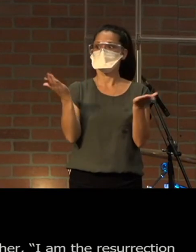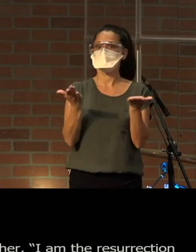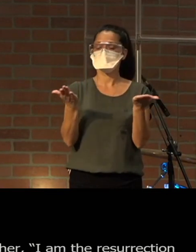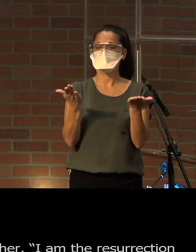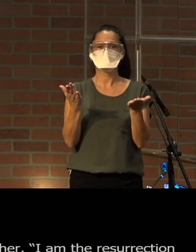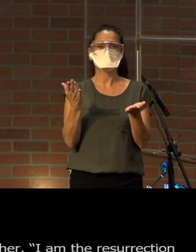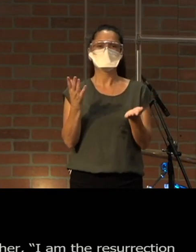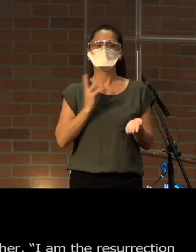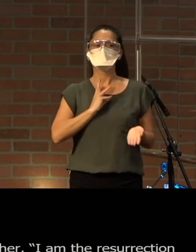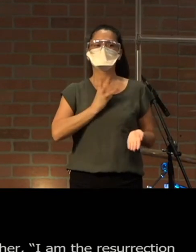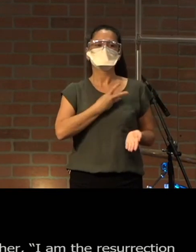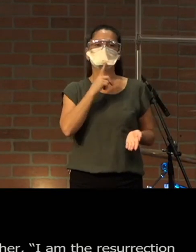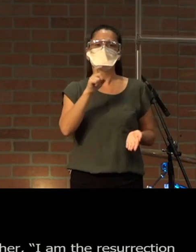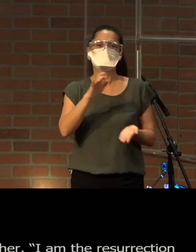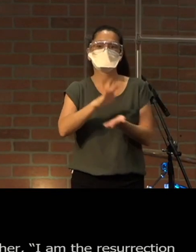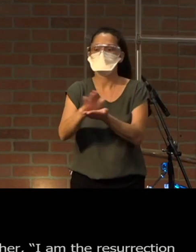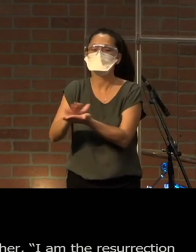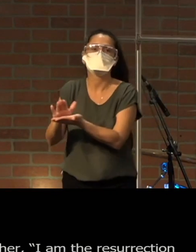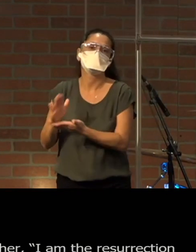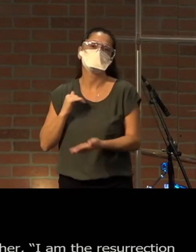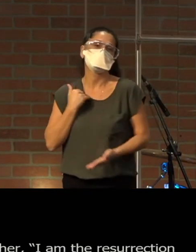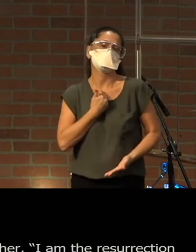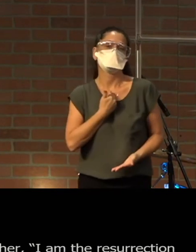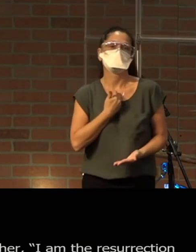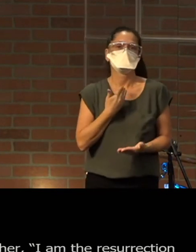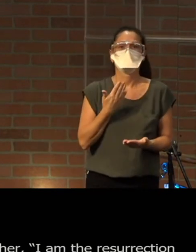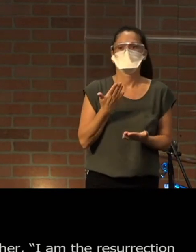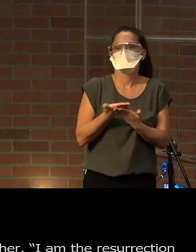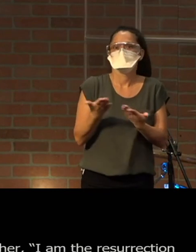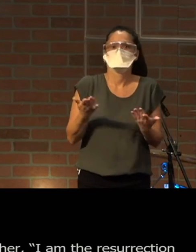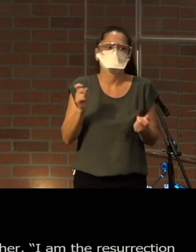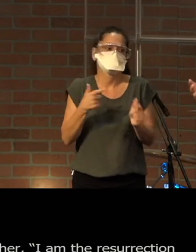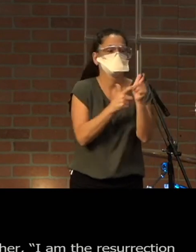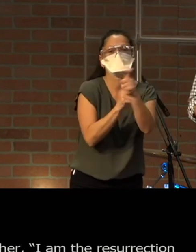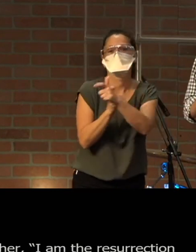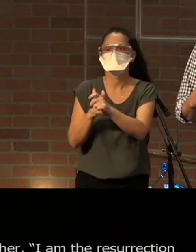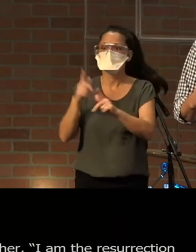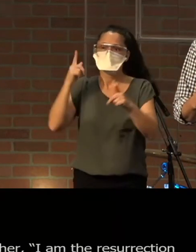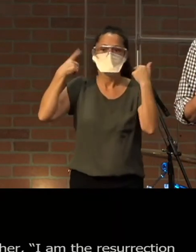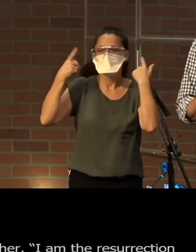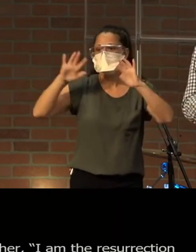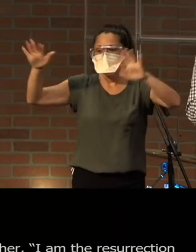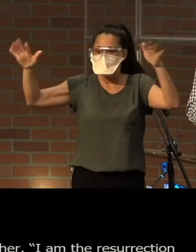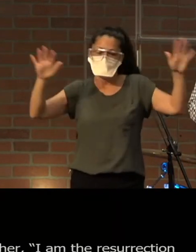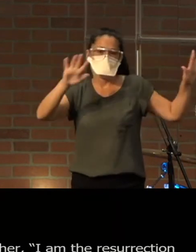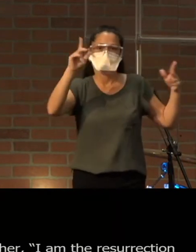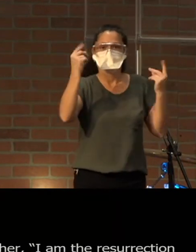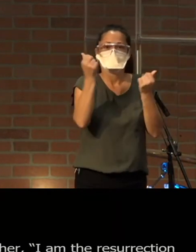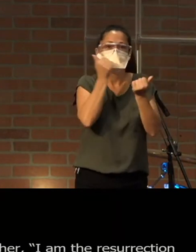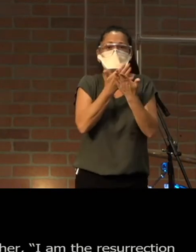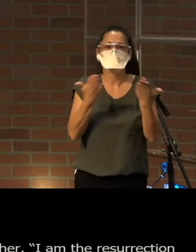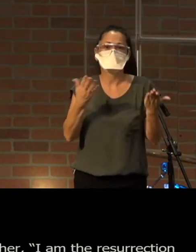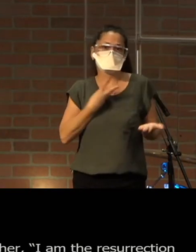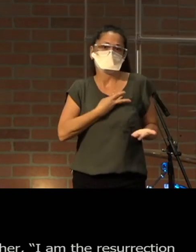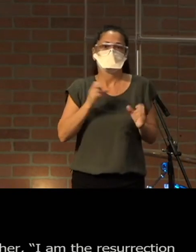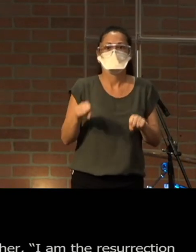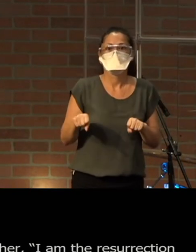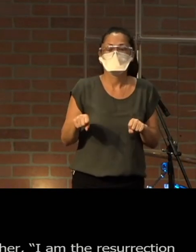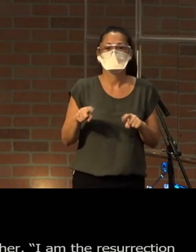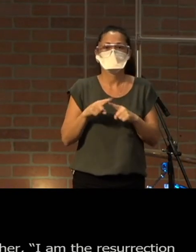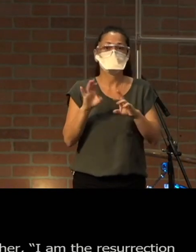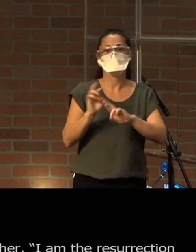we do not have to clean up our affairs. We don't have to run around crazy to do everything we can